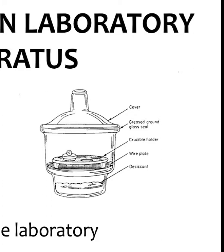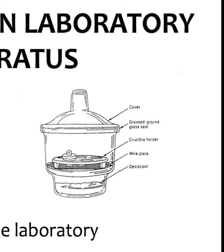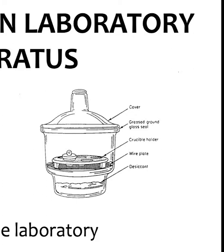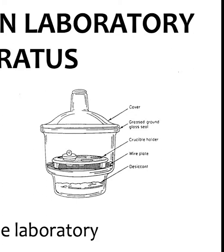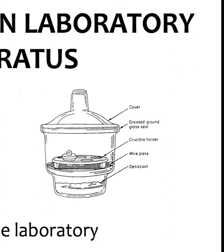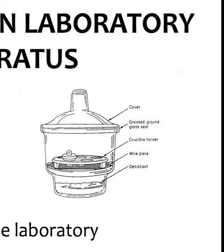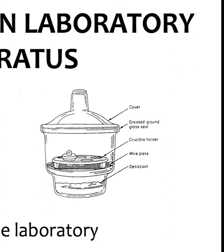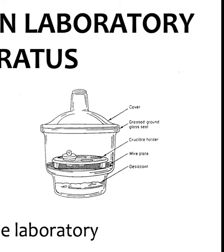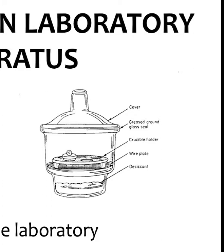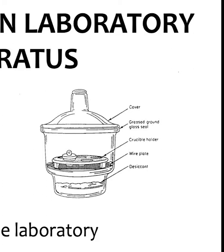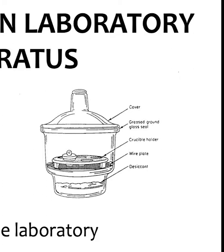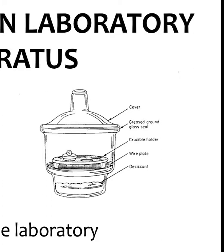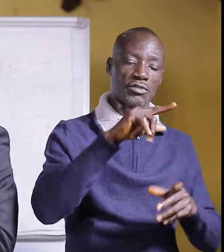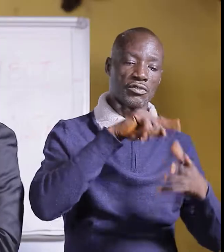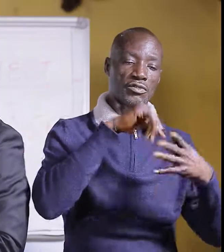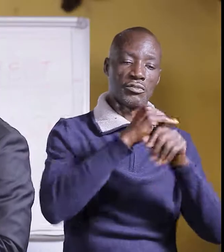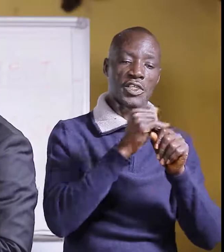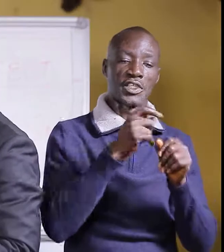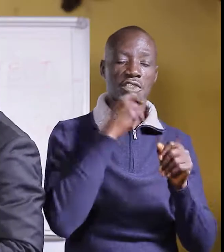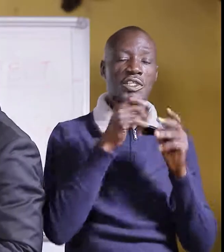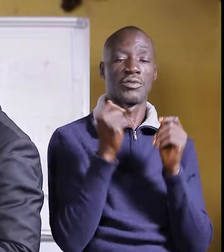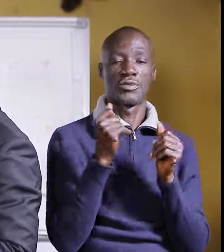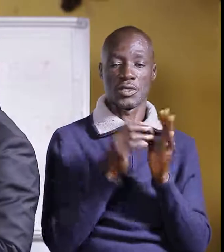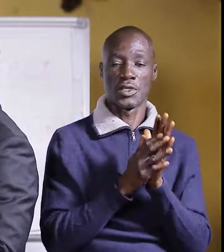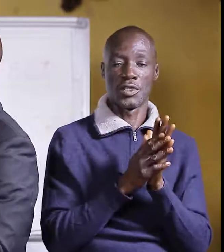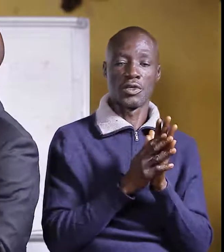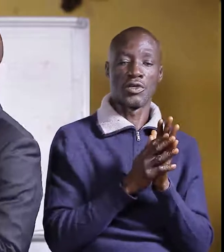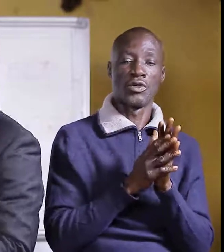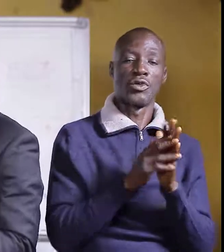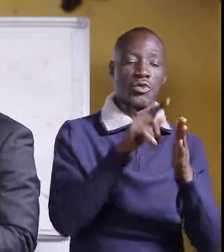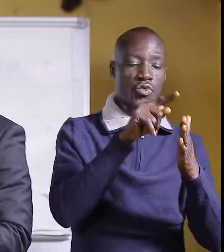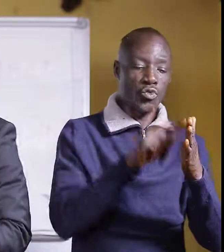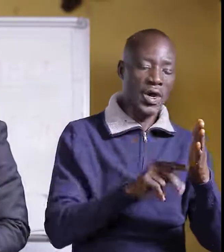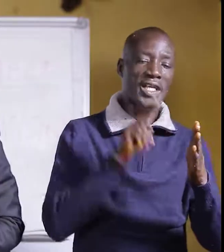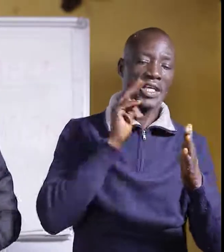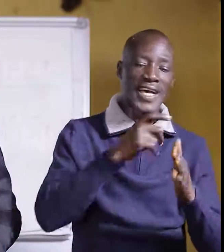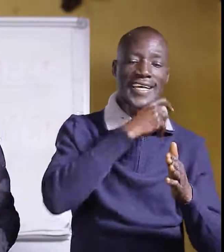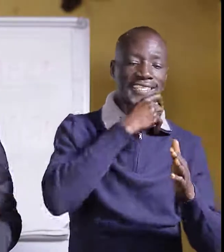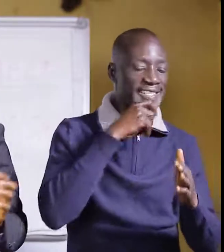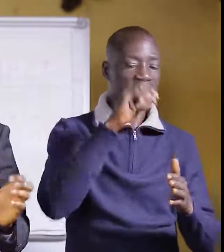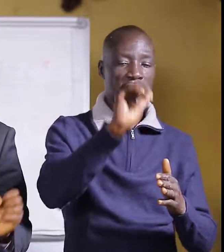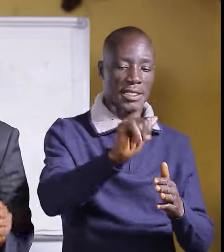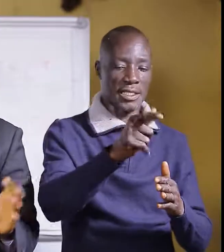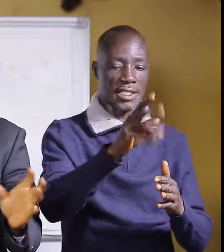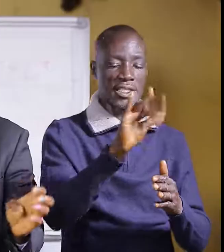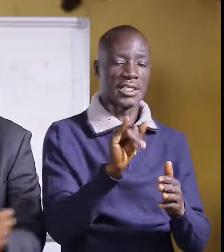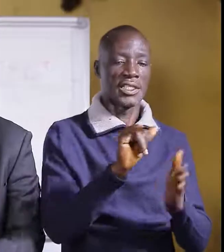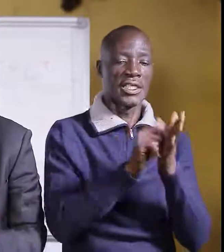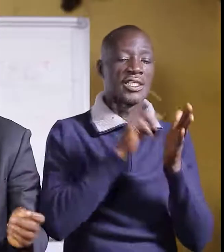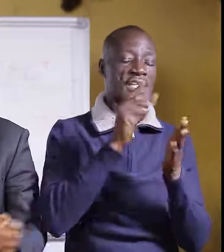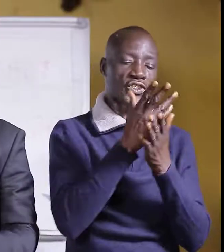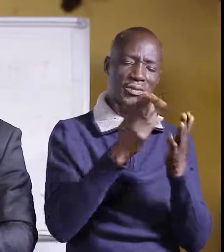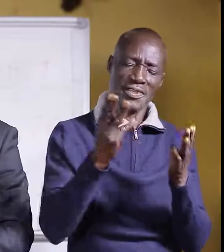to accelerate the drying conditions. Now, what are drying agents? Drying agents are substances that absorb